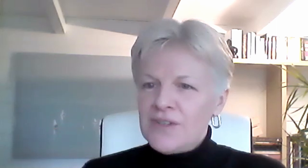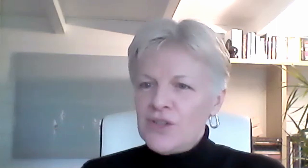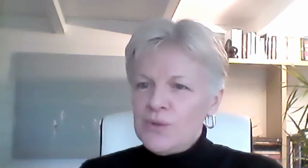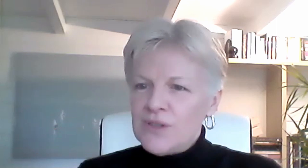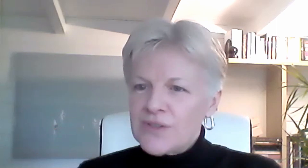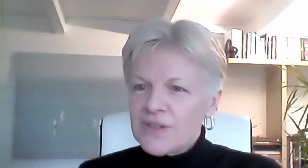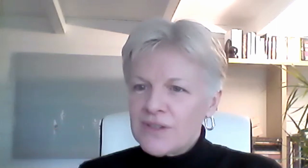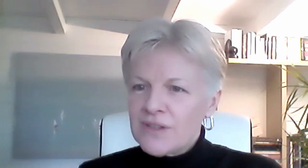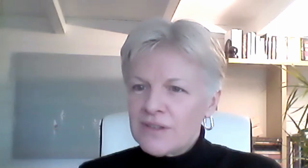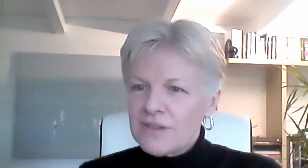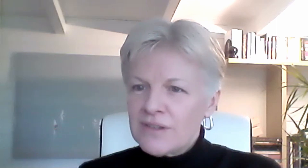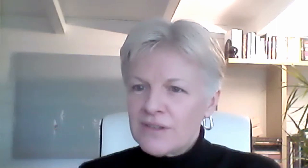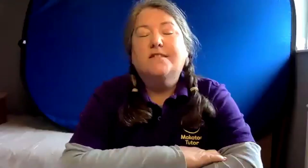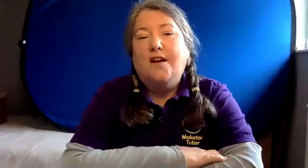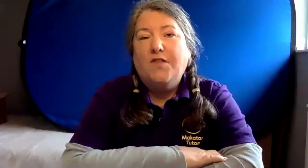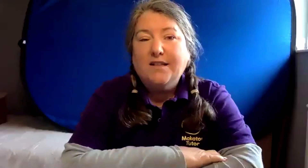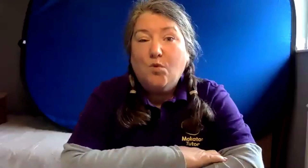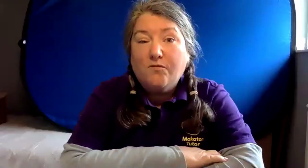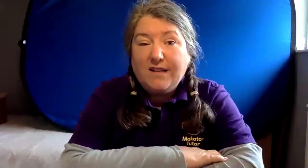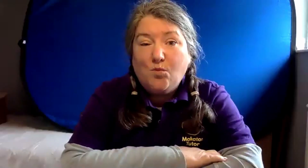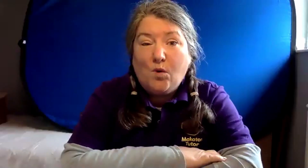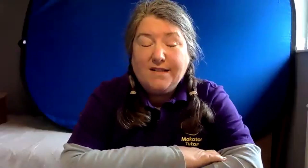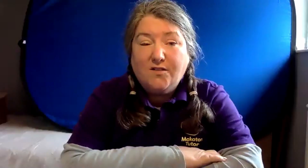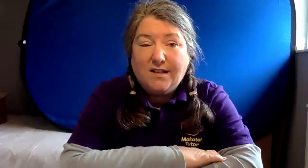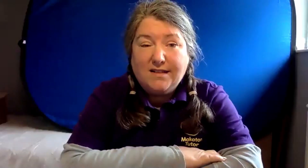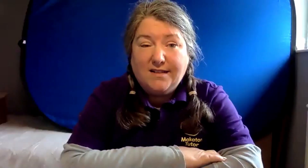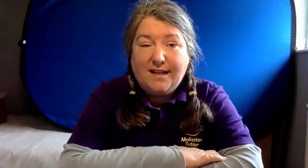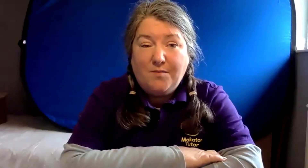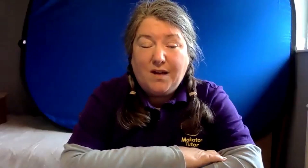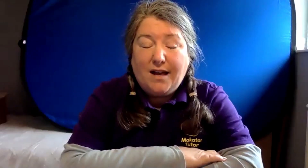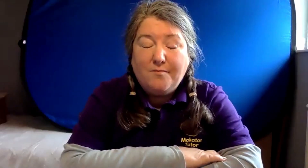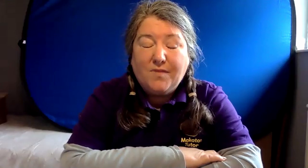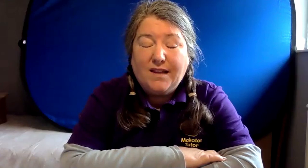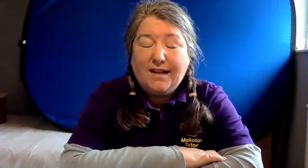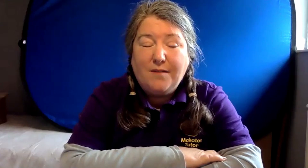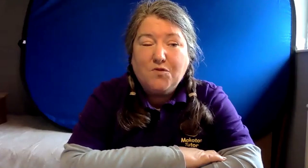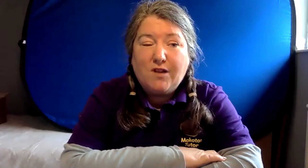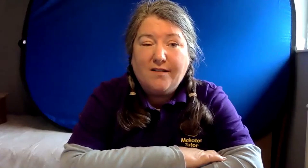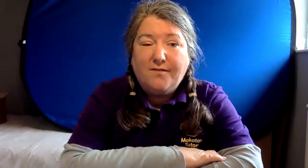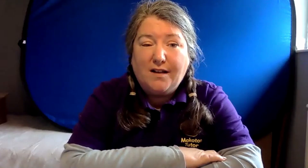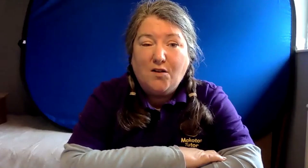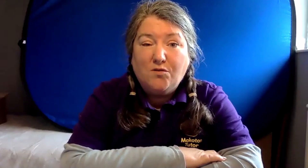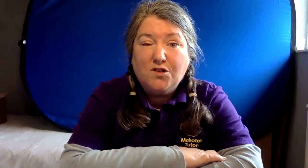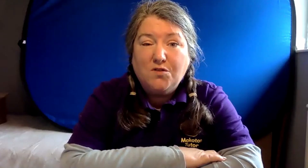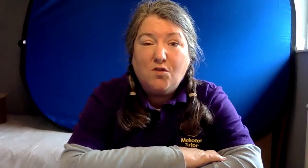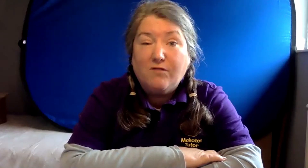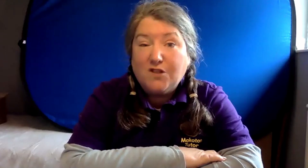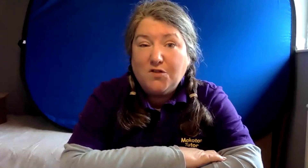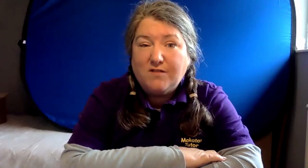as users? So that's one reason why it's a good idea to keep track of a local tutor or a tutor in